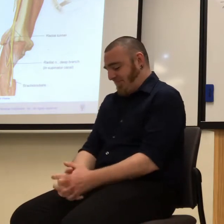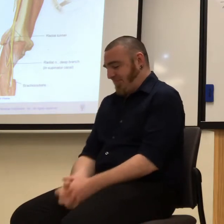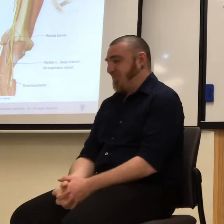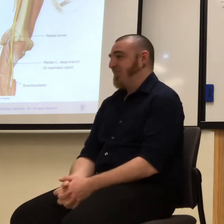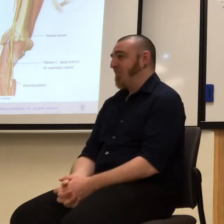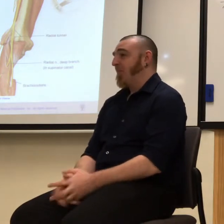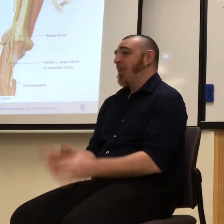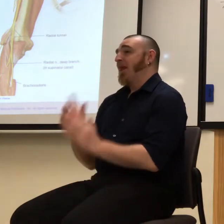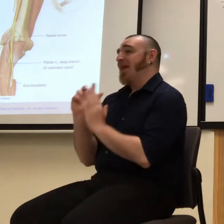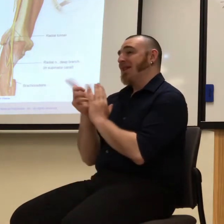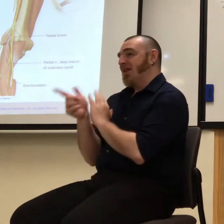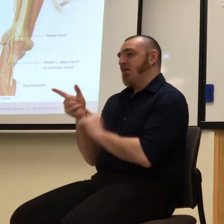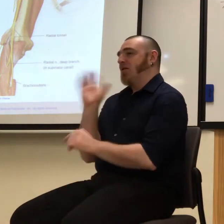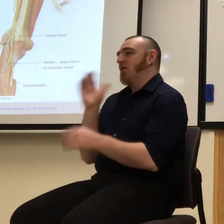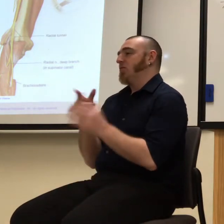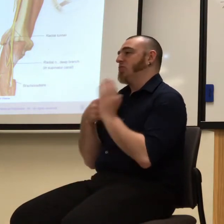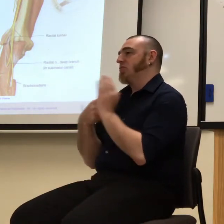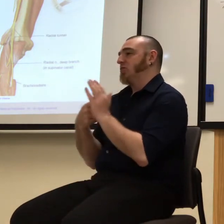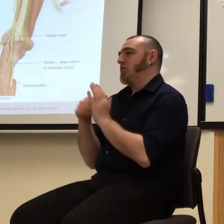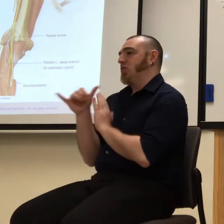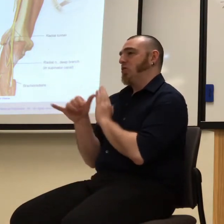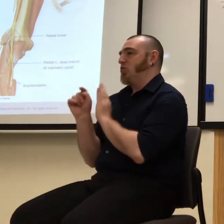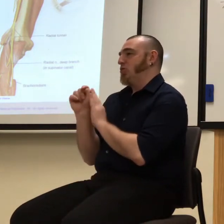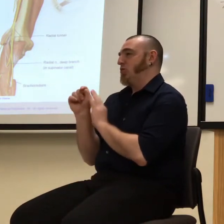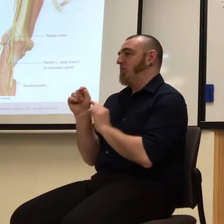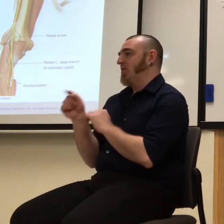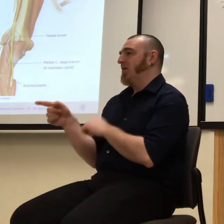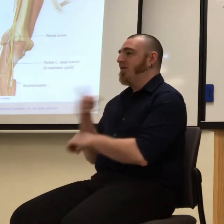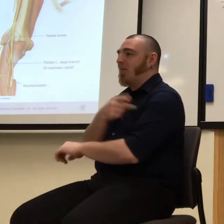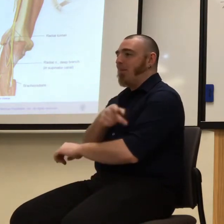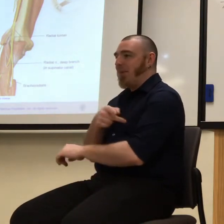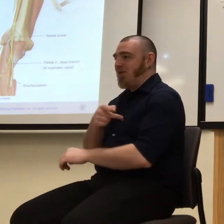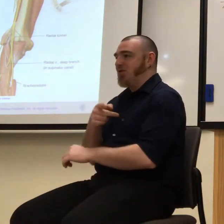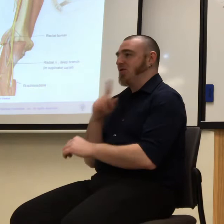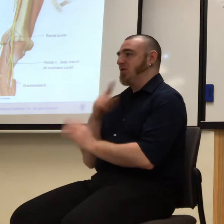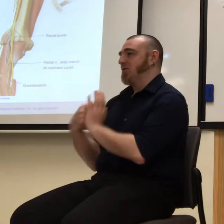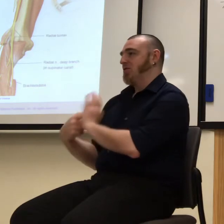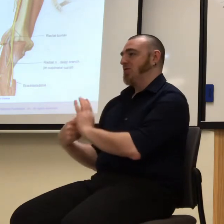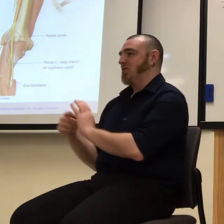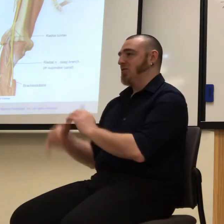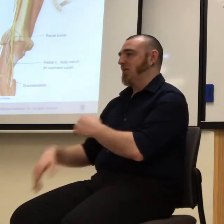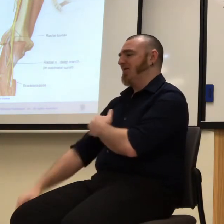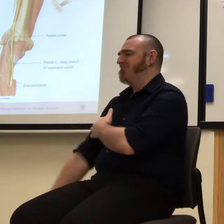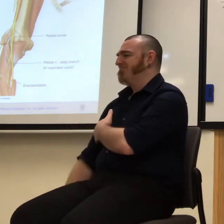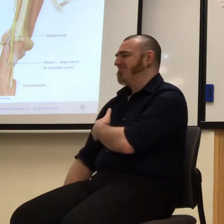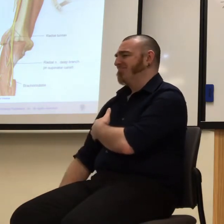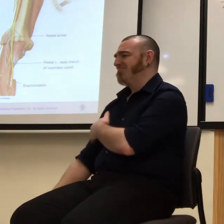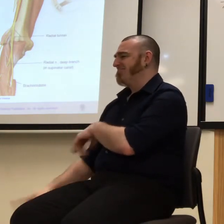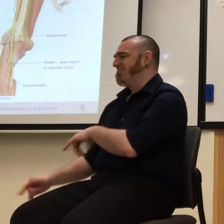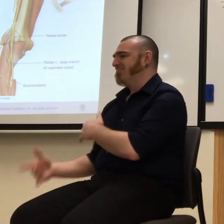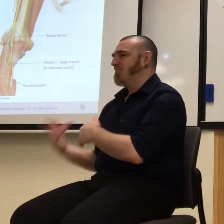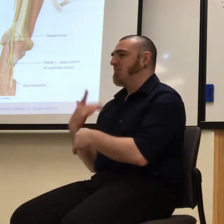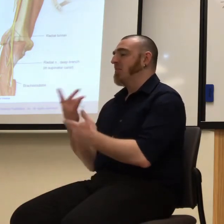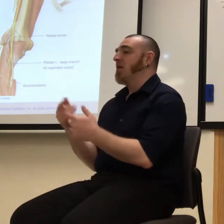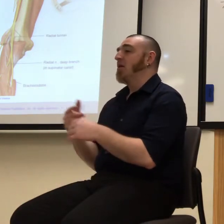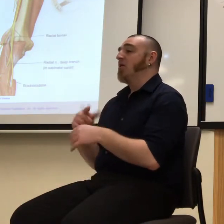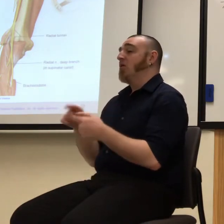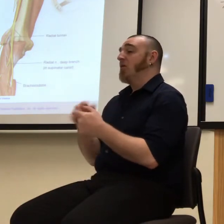And later on, I'll show you a YouTube clip of the patient presenting that. And as I talk about these muscles, think